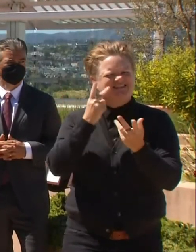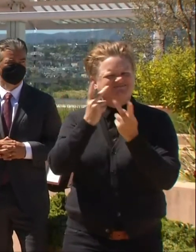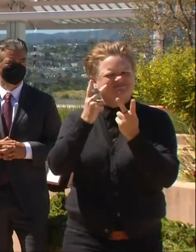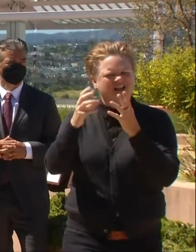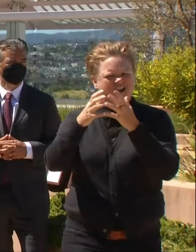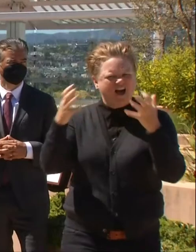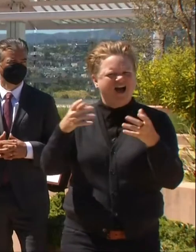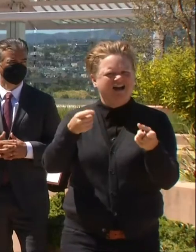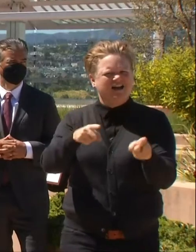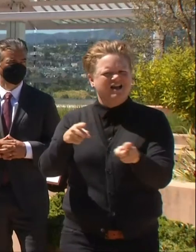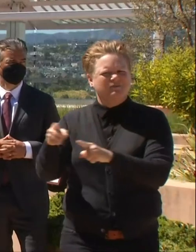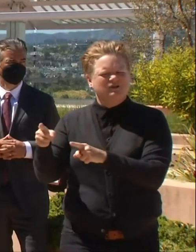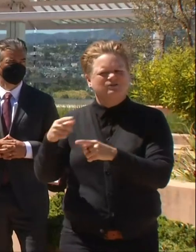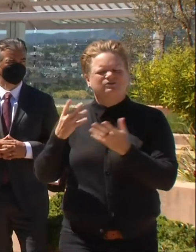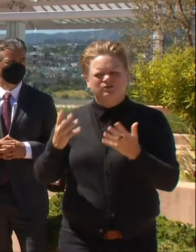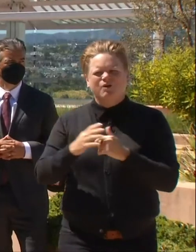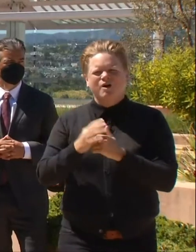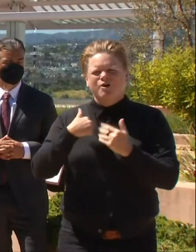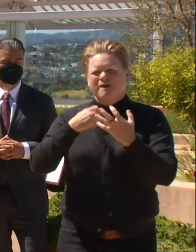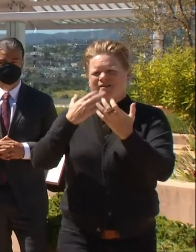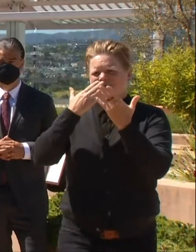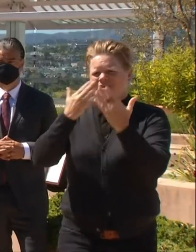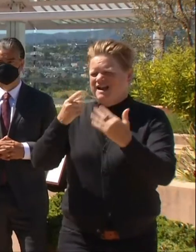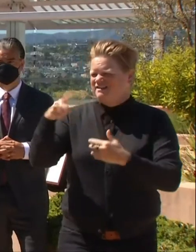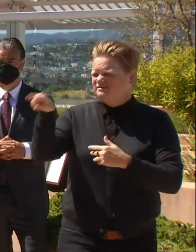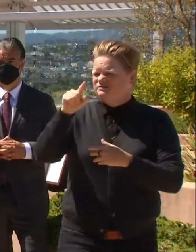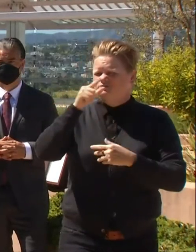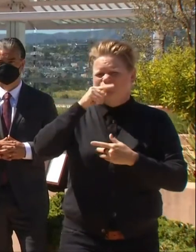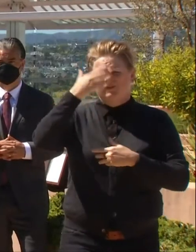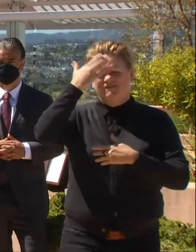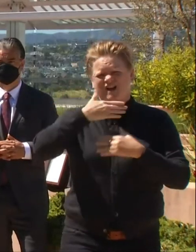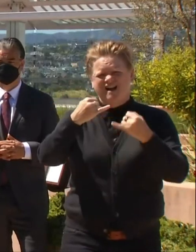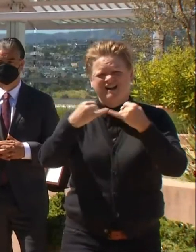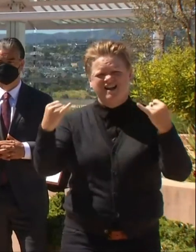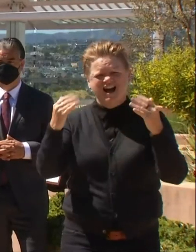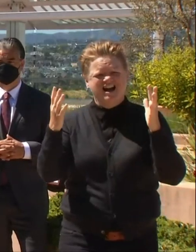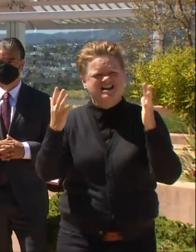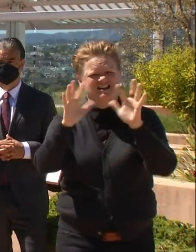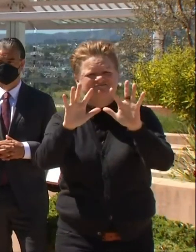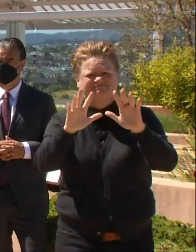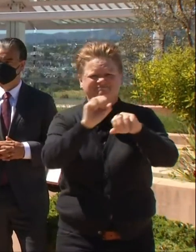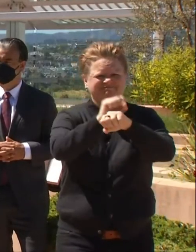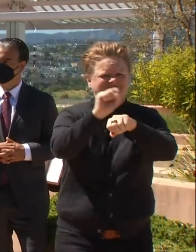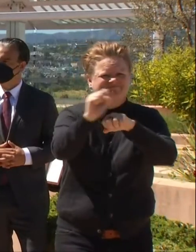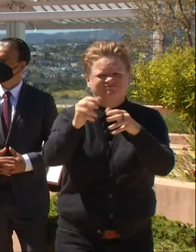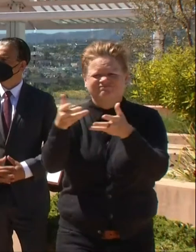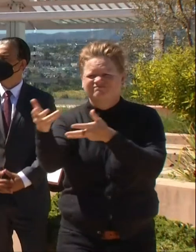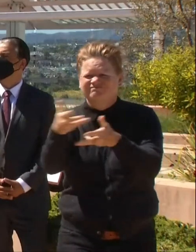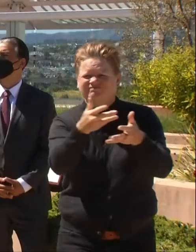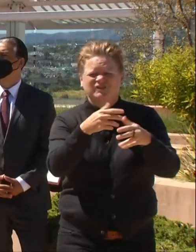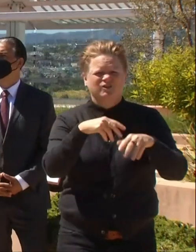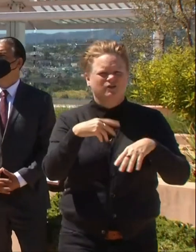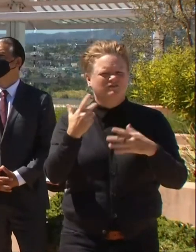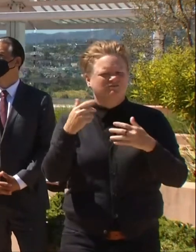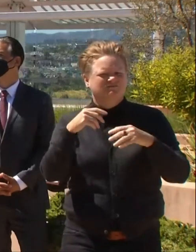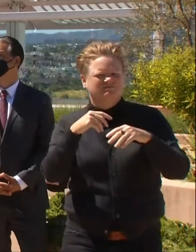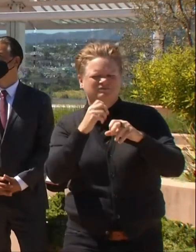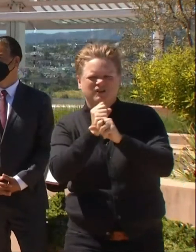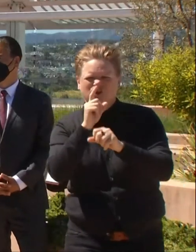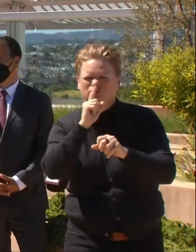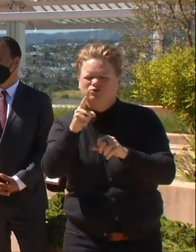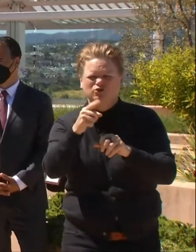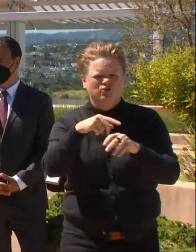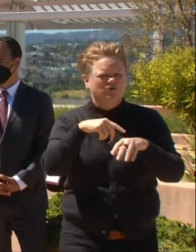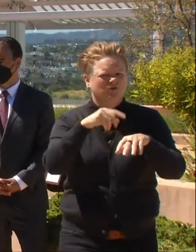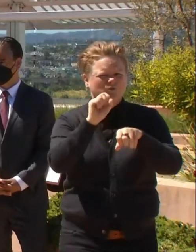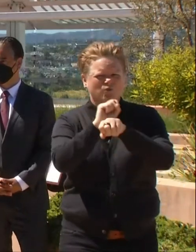Dr. Campbell, again, for his courage every single day to be on the receiving end of this senselessness, but his need and